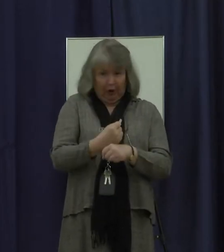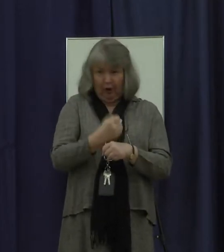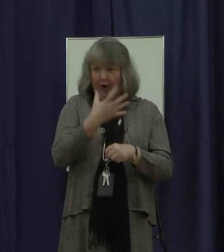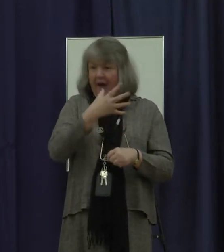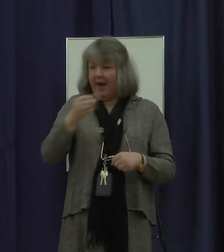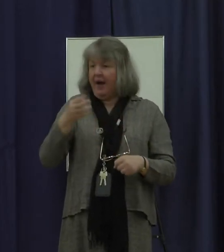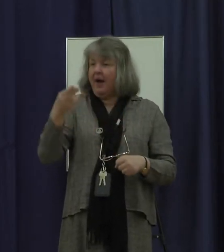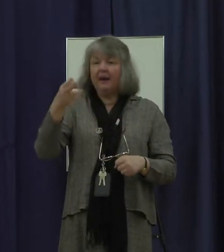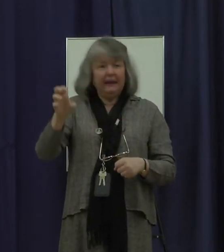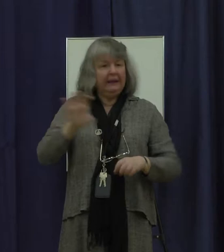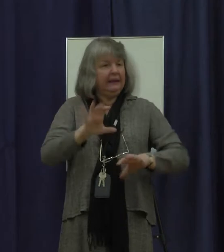Delgado